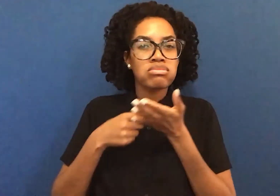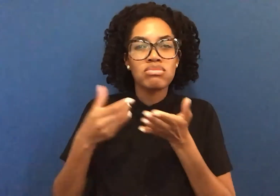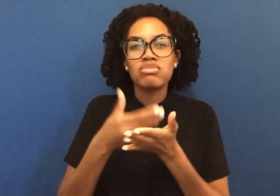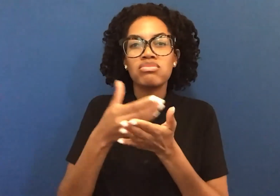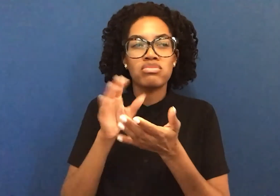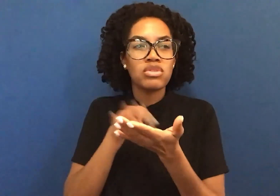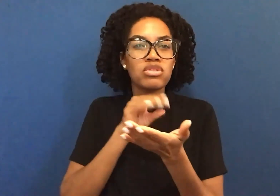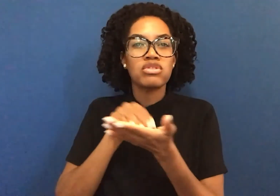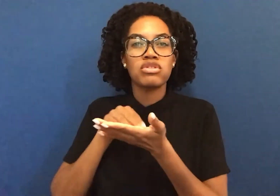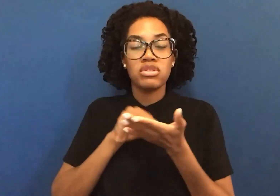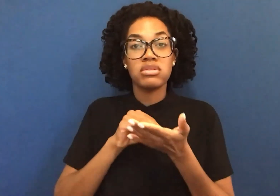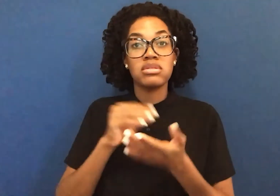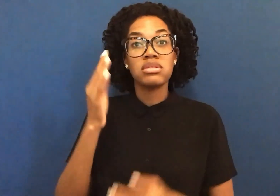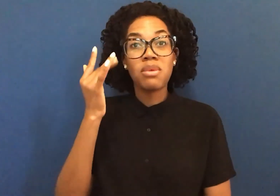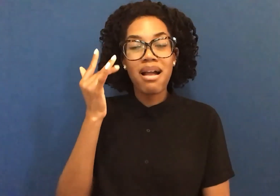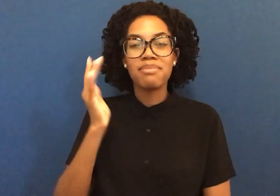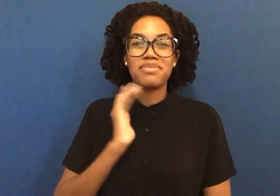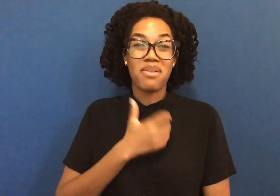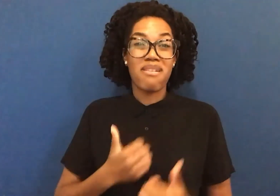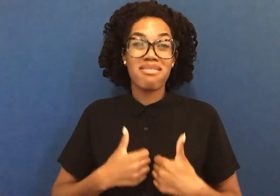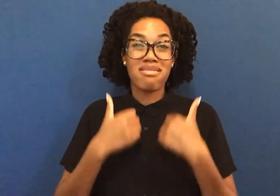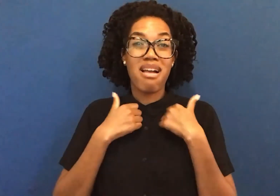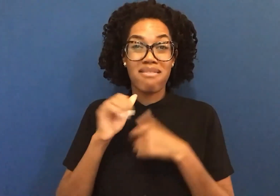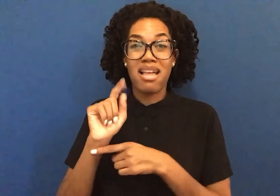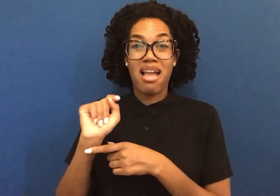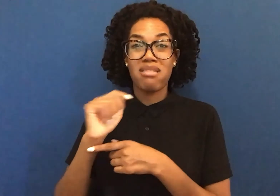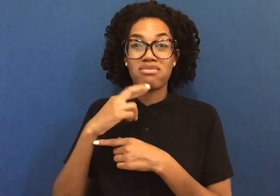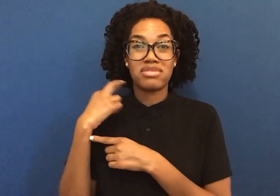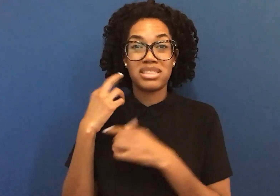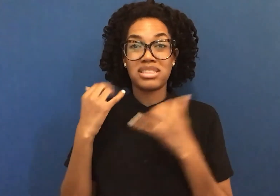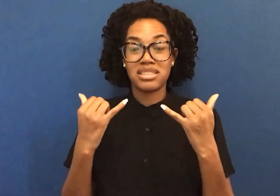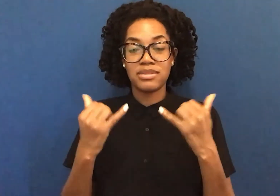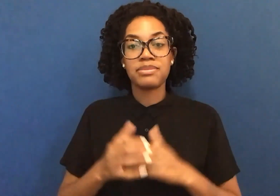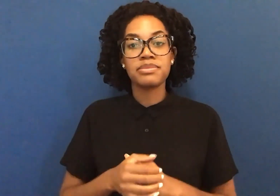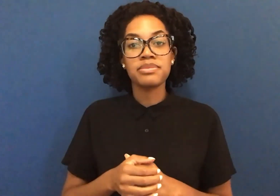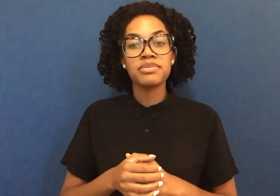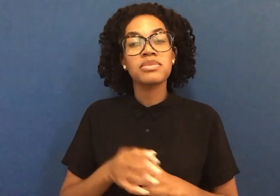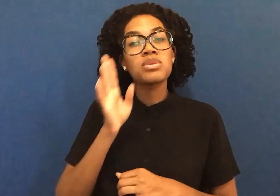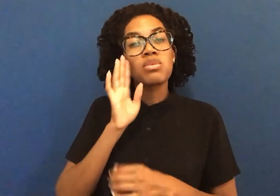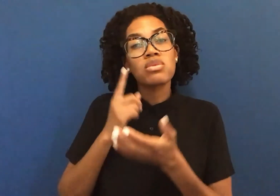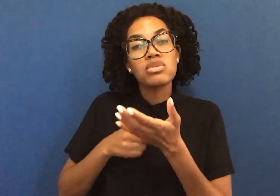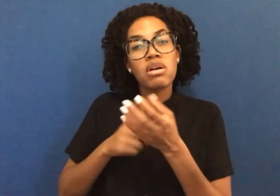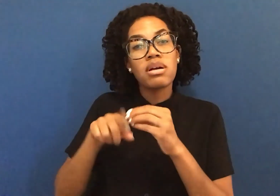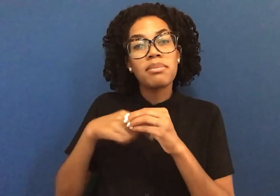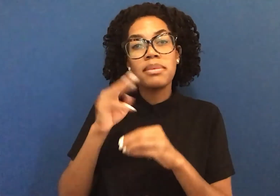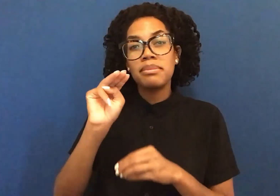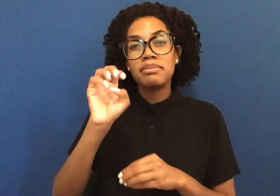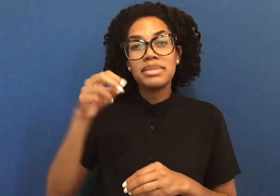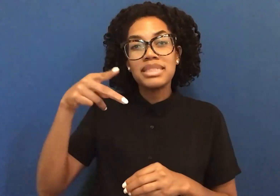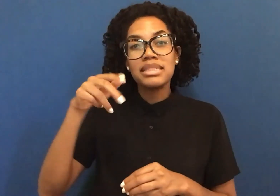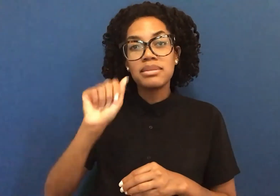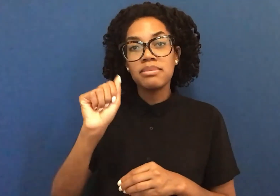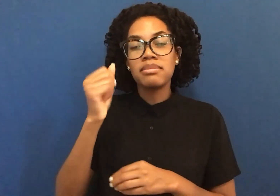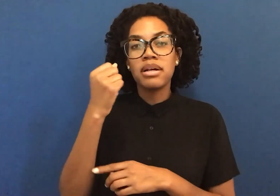very lives are at stake. Hopefully, we will also hear about new MIPA initiatives, community-based partnerships, and